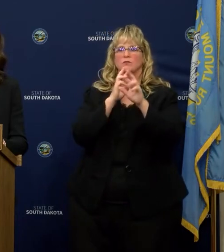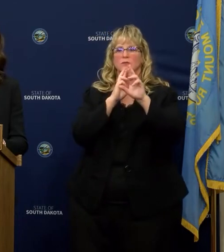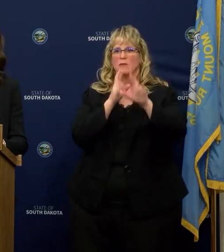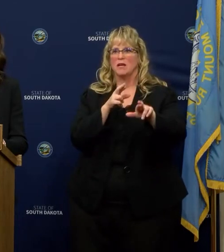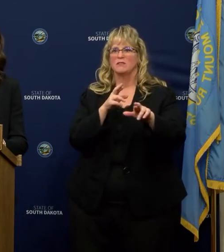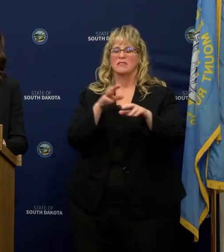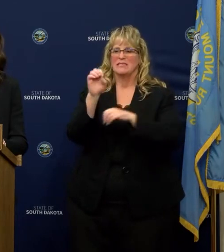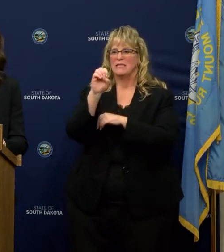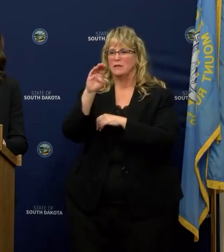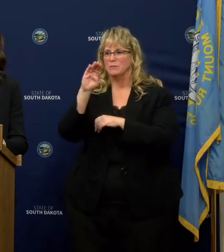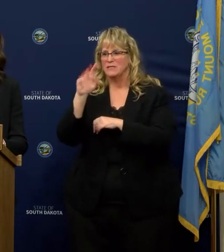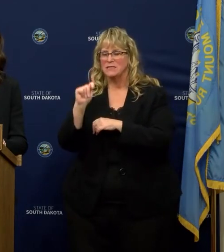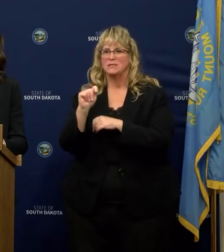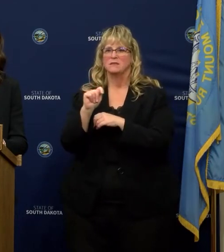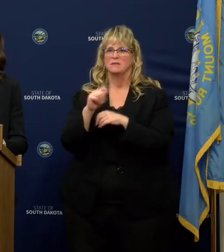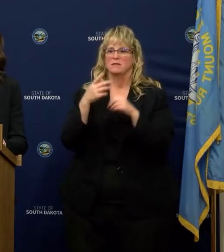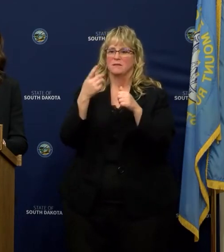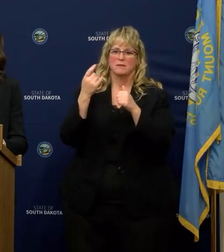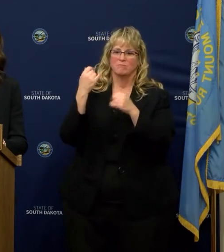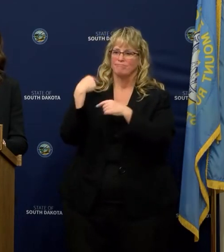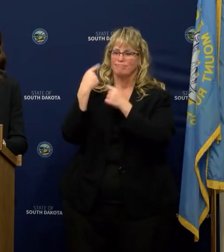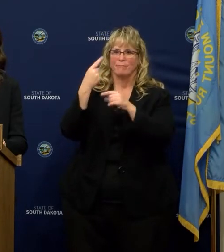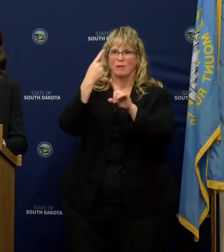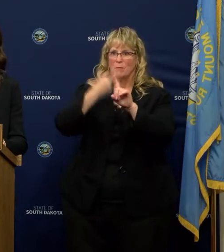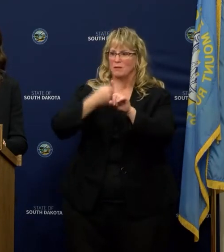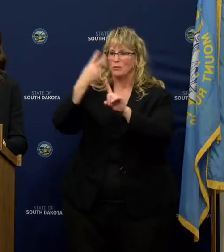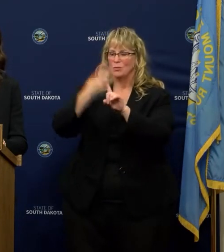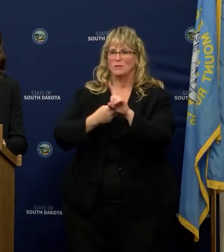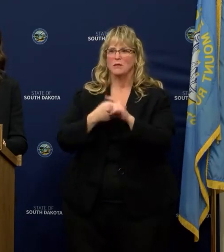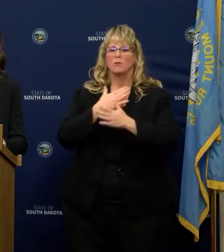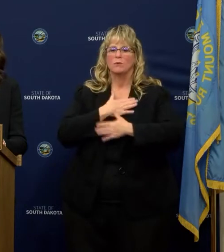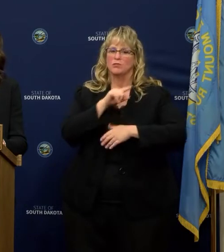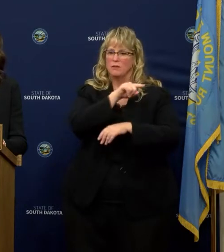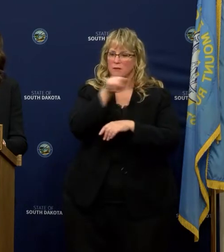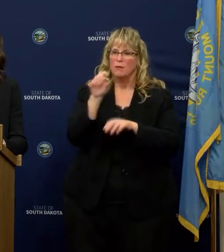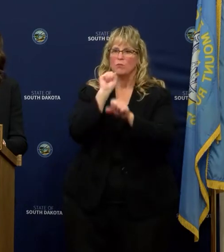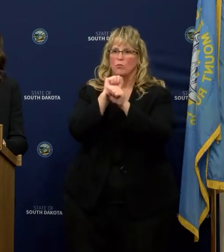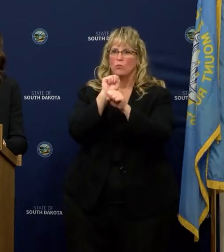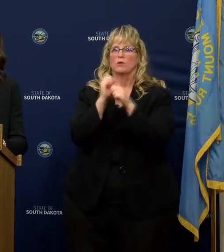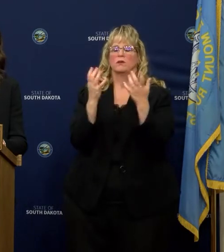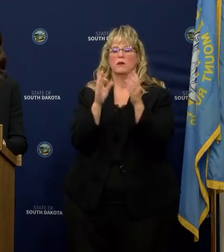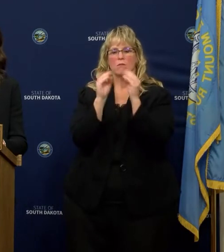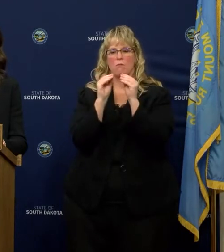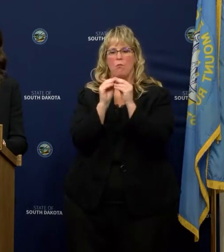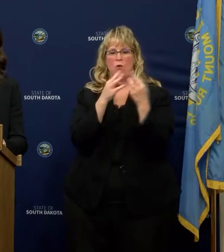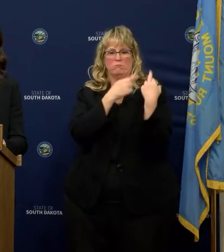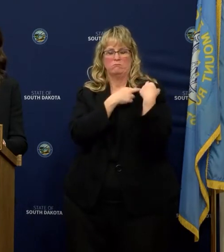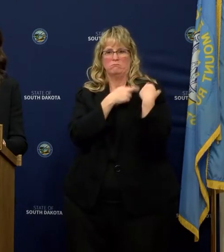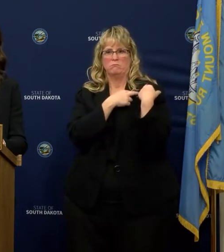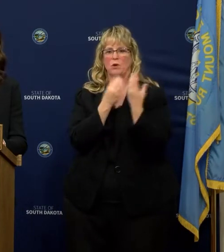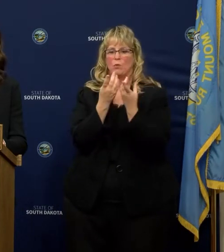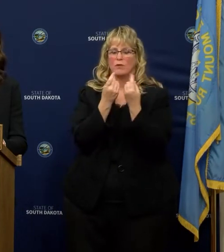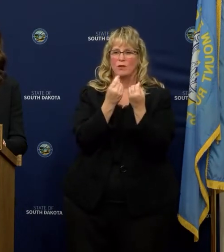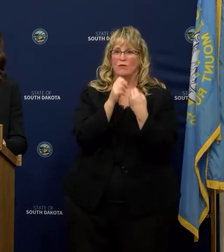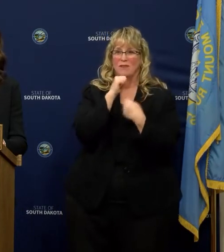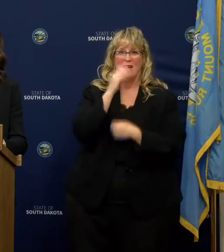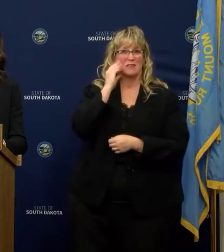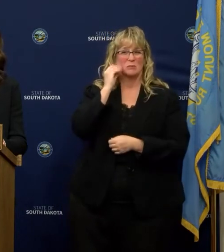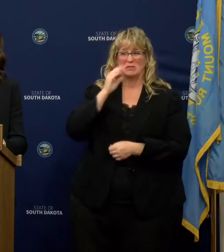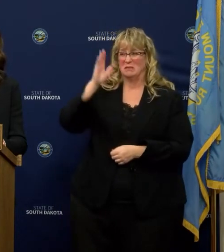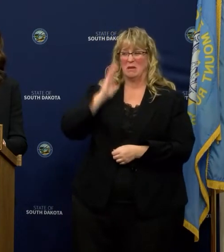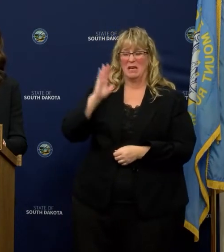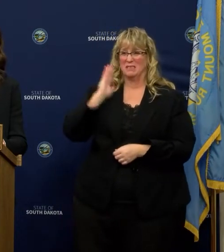and again, I want them to know how much we appreciate them being out there filling in extra duties, doing things that they maybe haven't in the